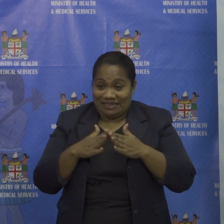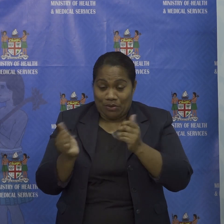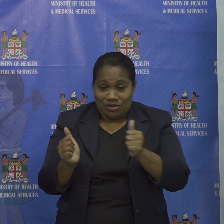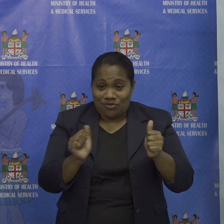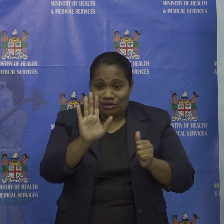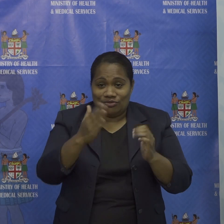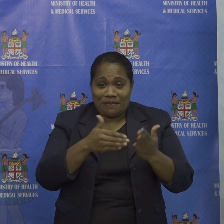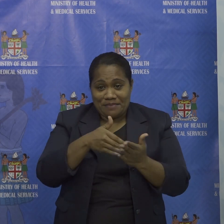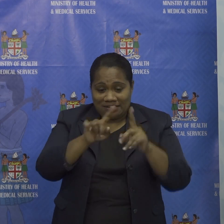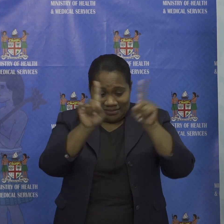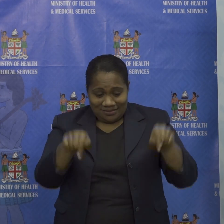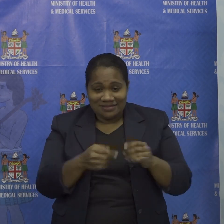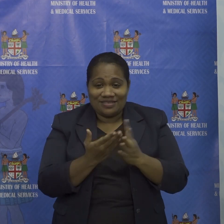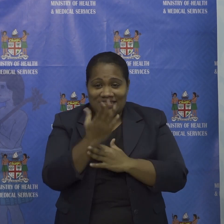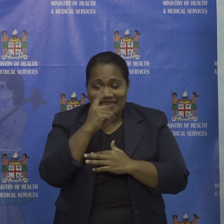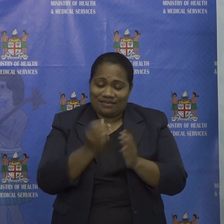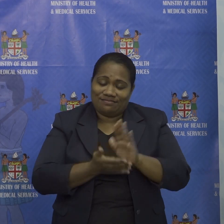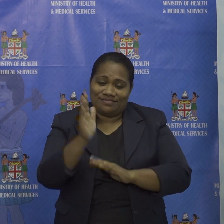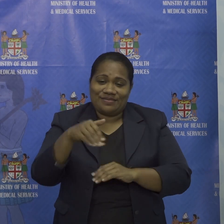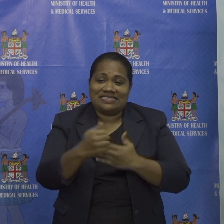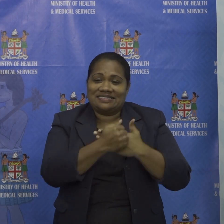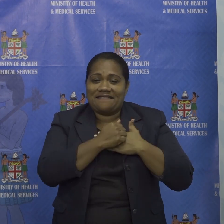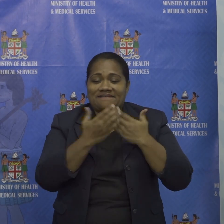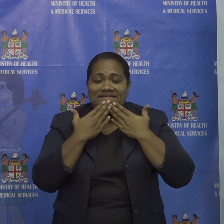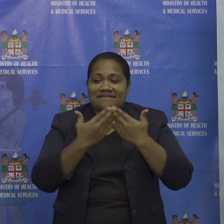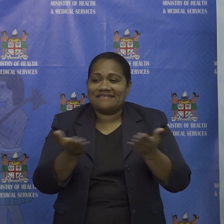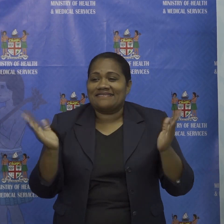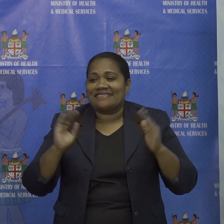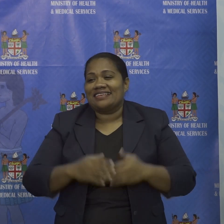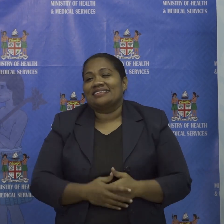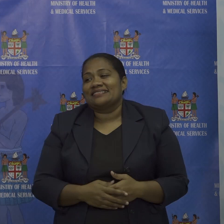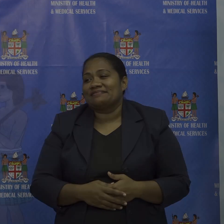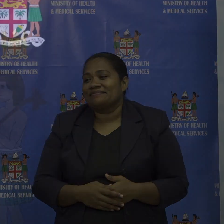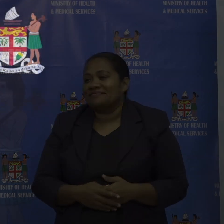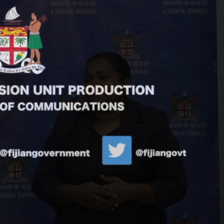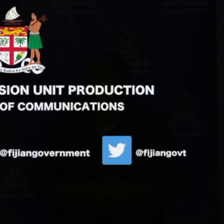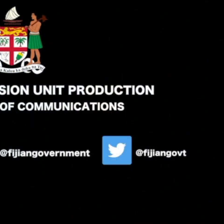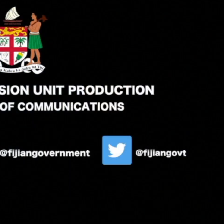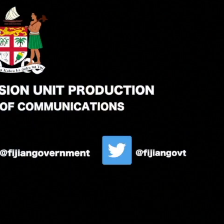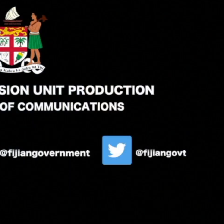go home safely. Pina walewu.